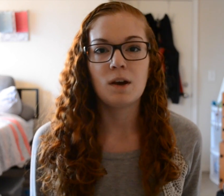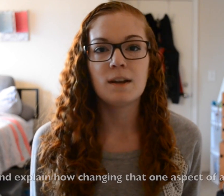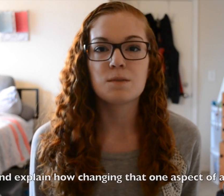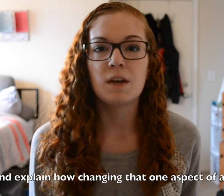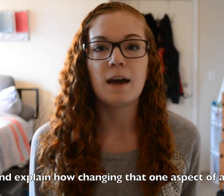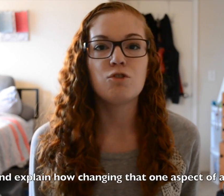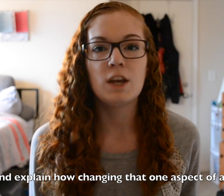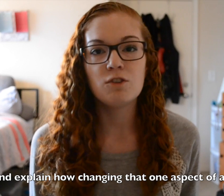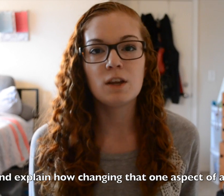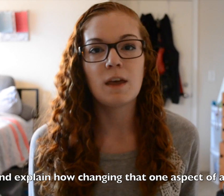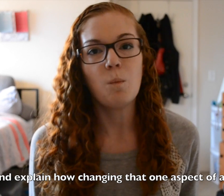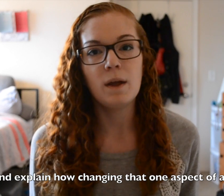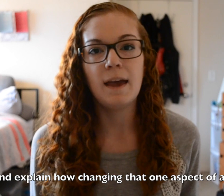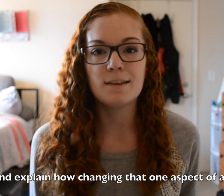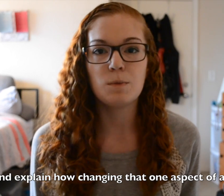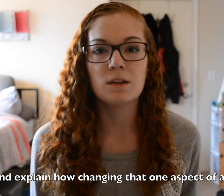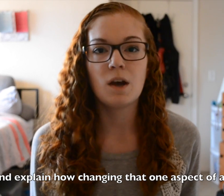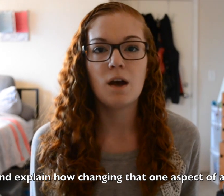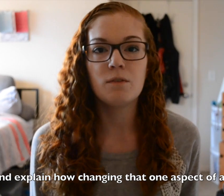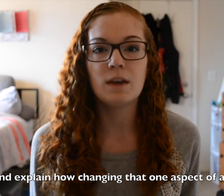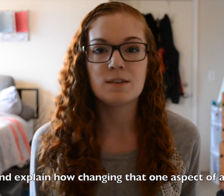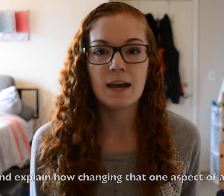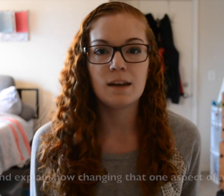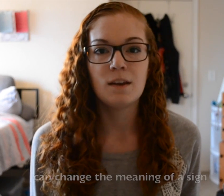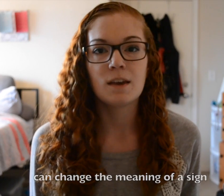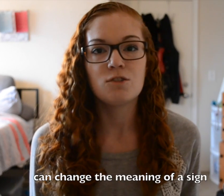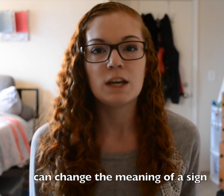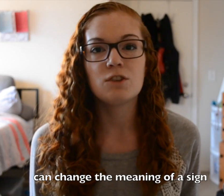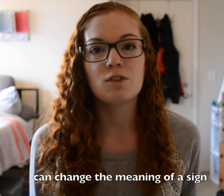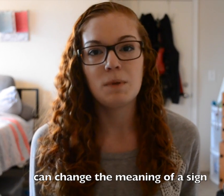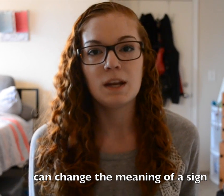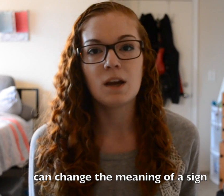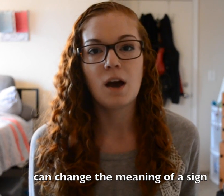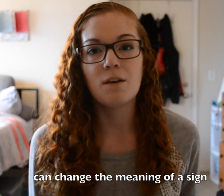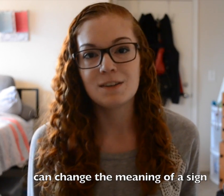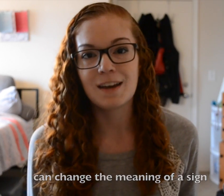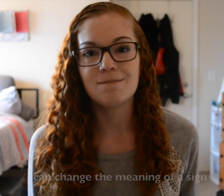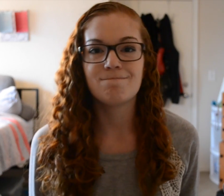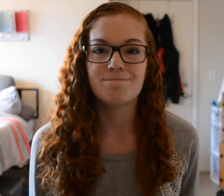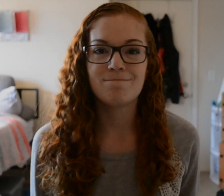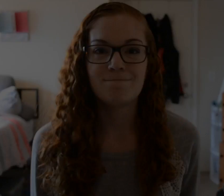and explain how changing that one aspect of a sign can change the meaning of a sign.